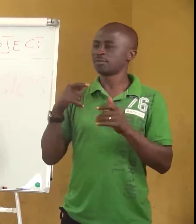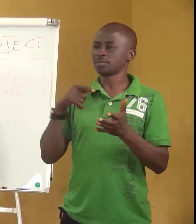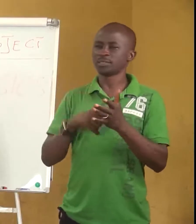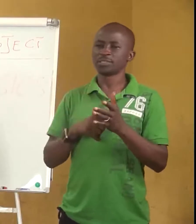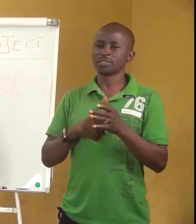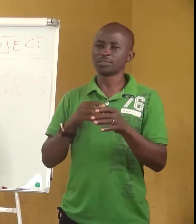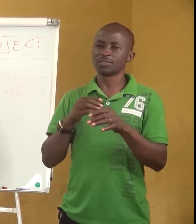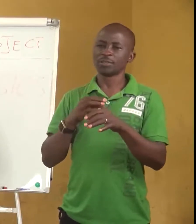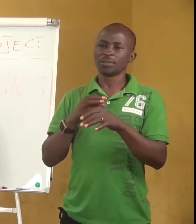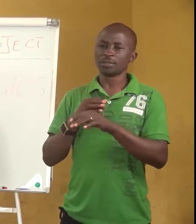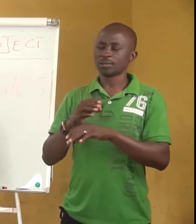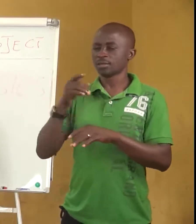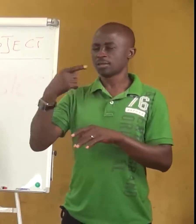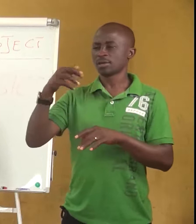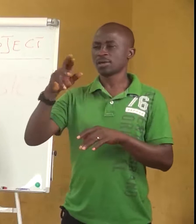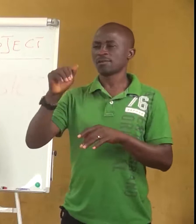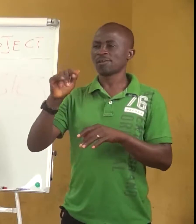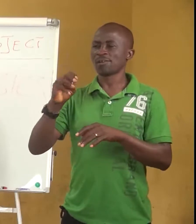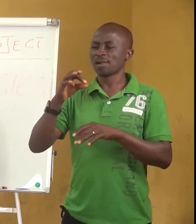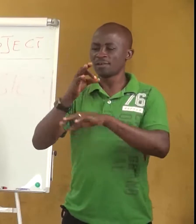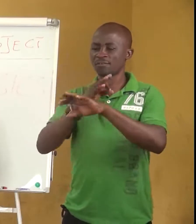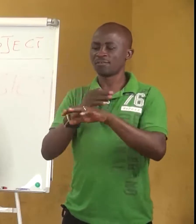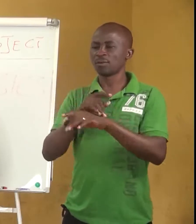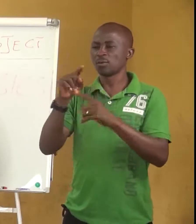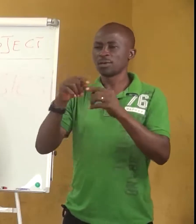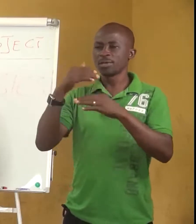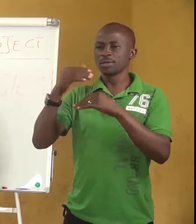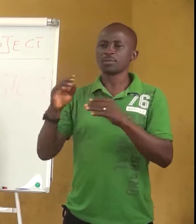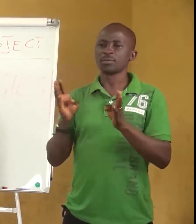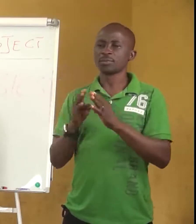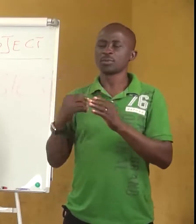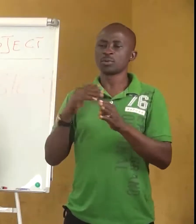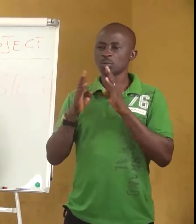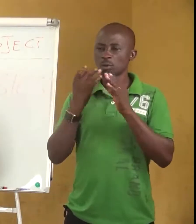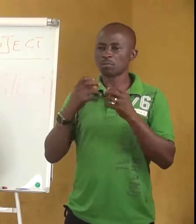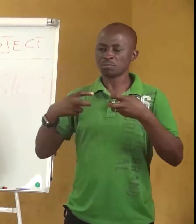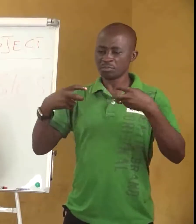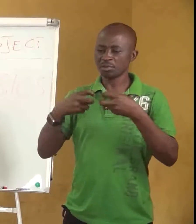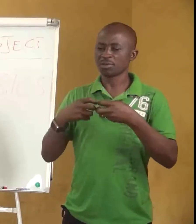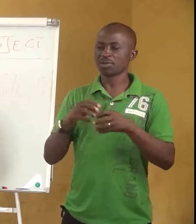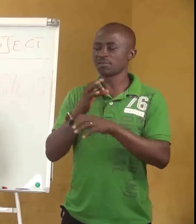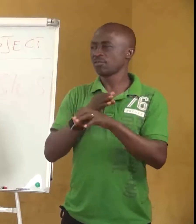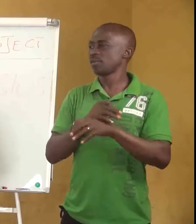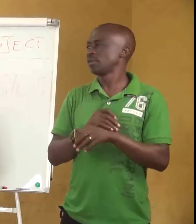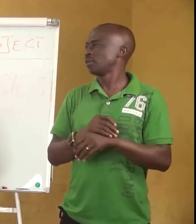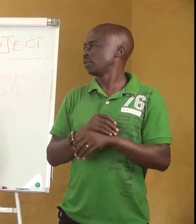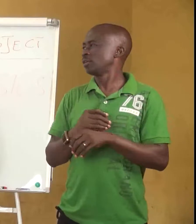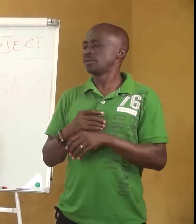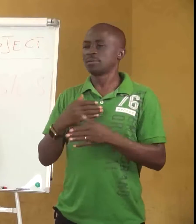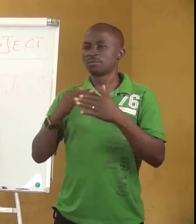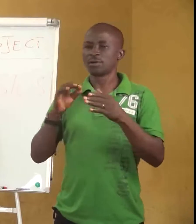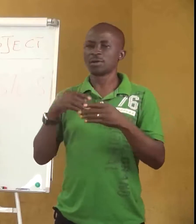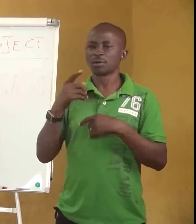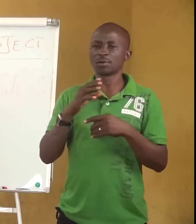gravitational field. When next we meet, probably we'll be talking about electric field. Before I go, I will call on my